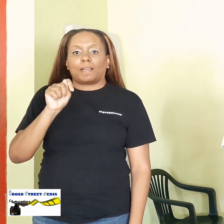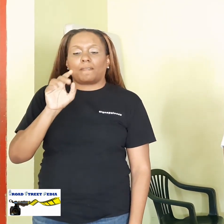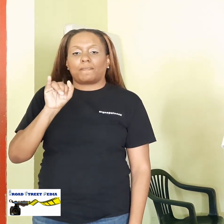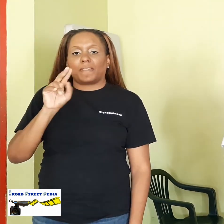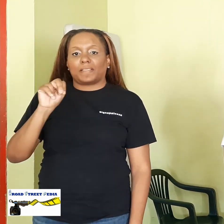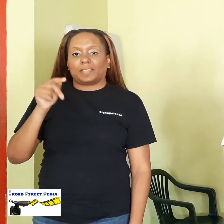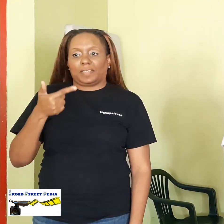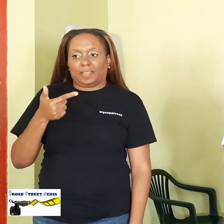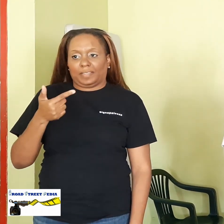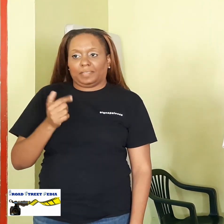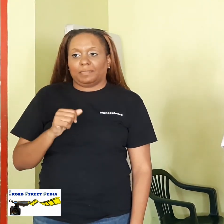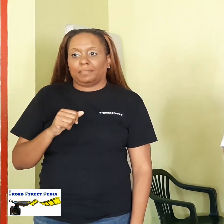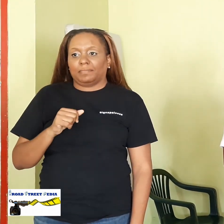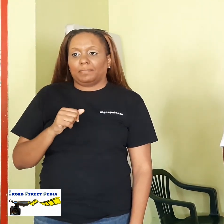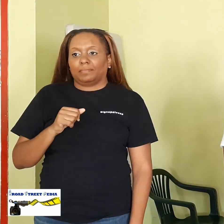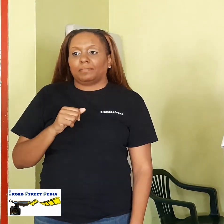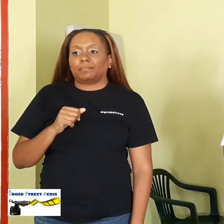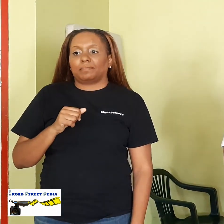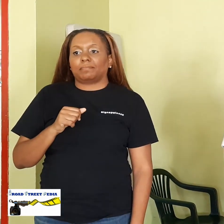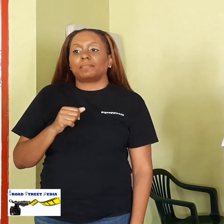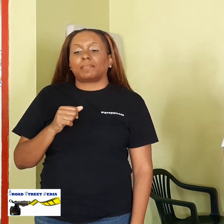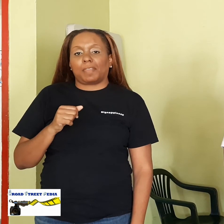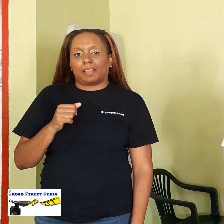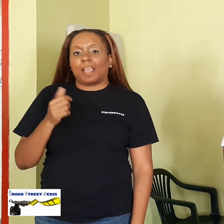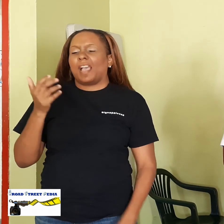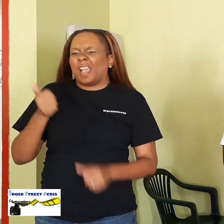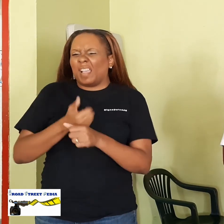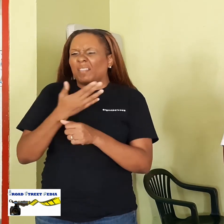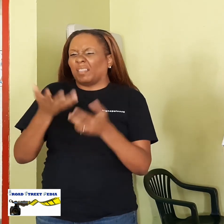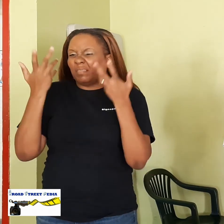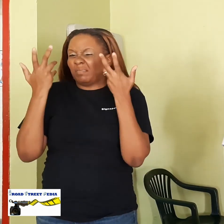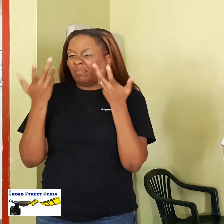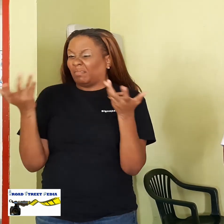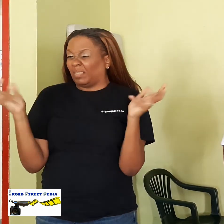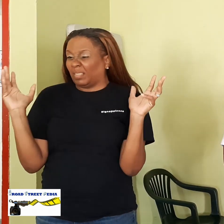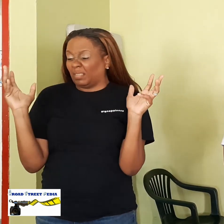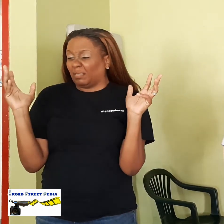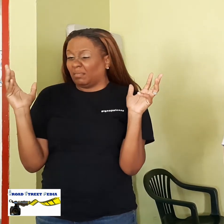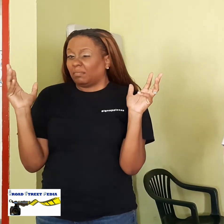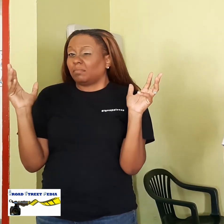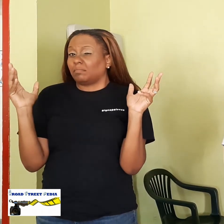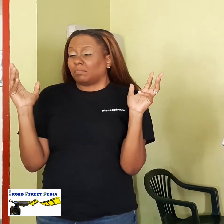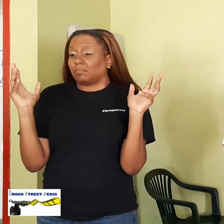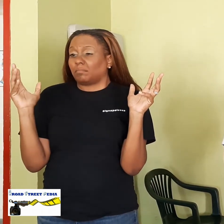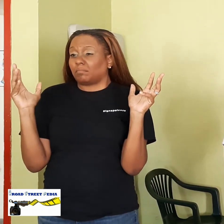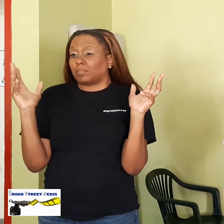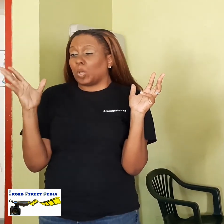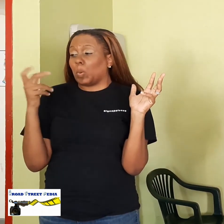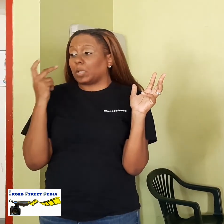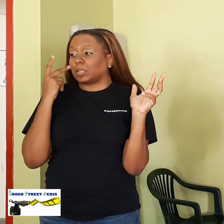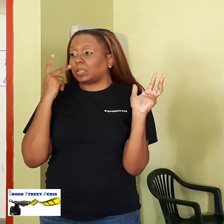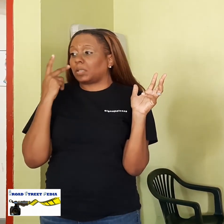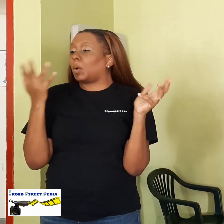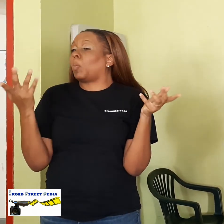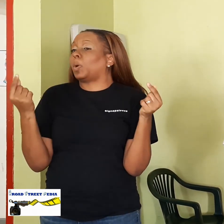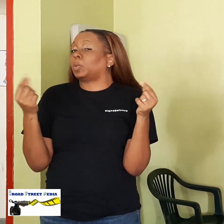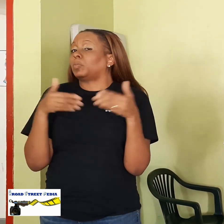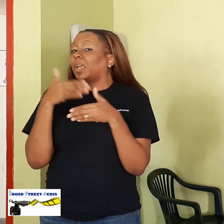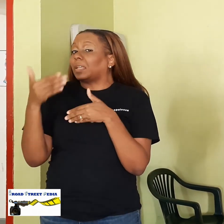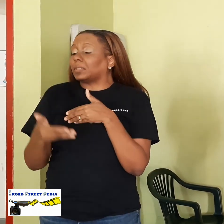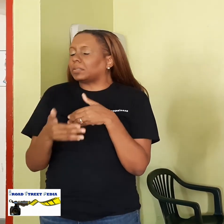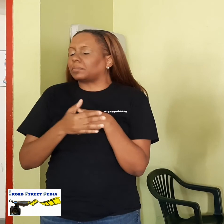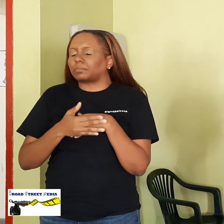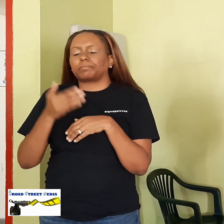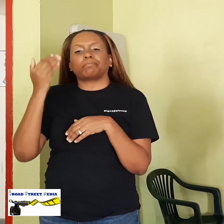is done after you have harvested your crops. And I know that we have ventured into